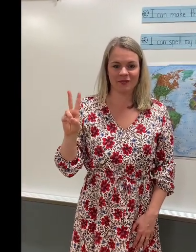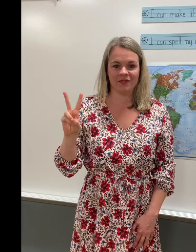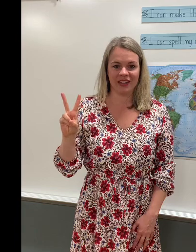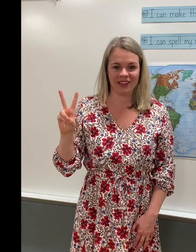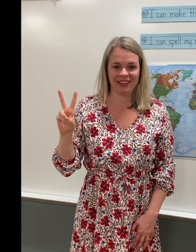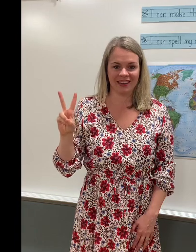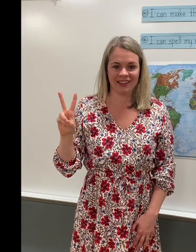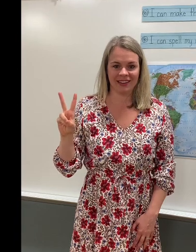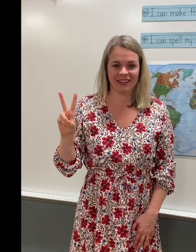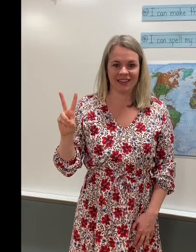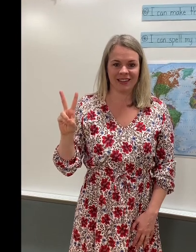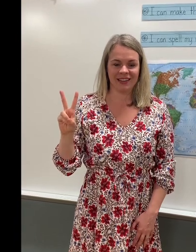V,